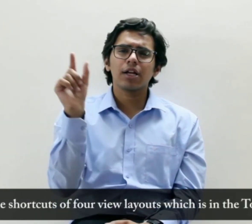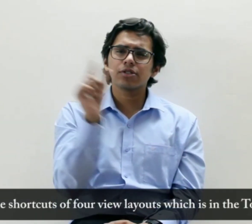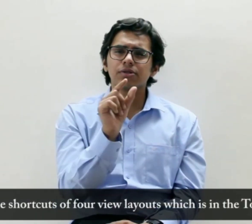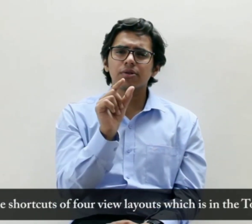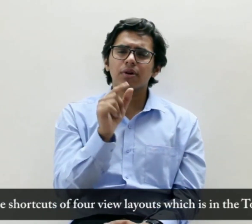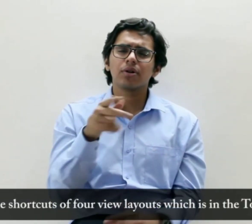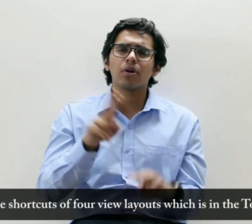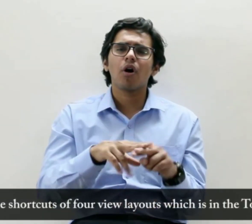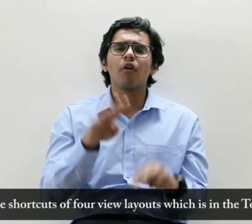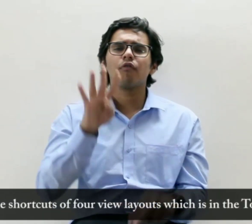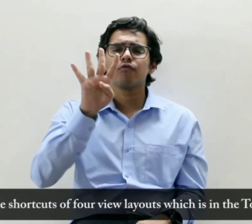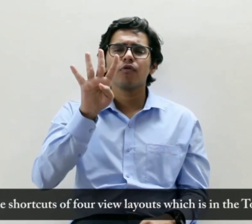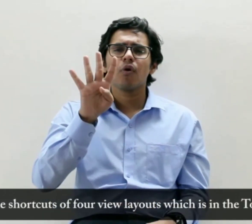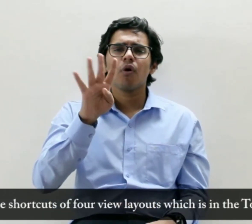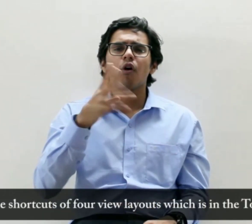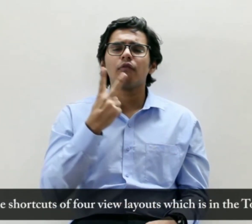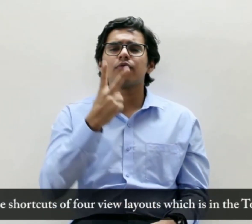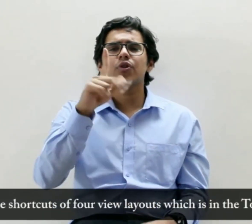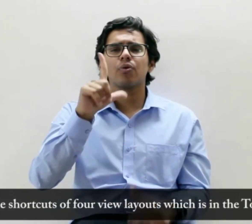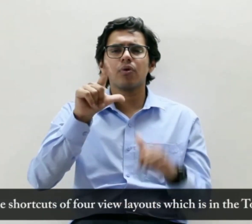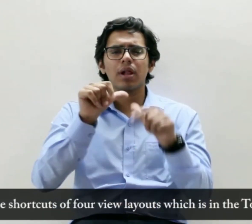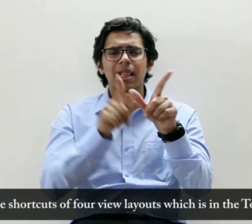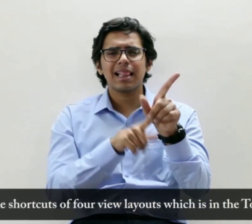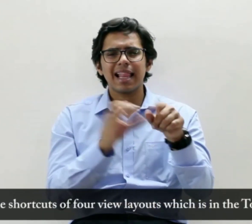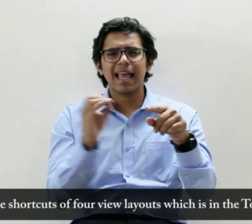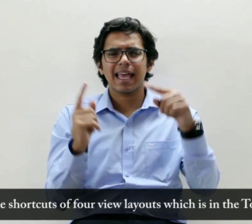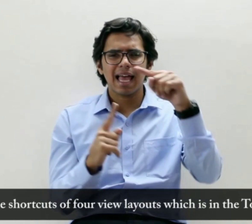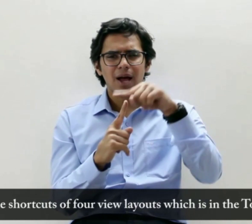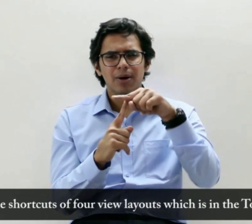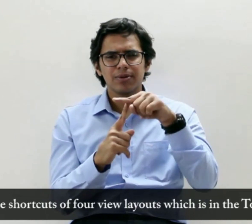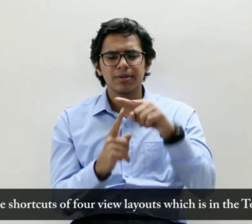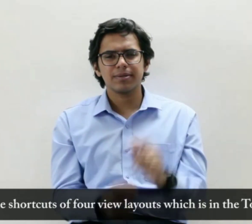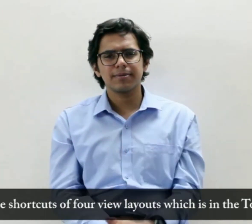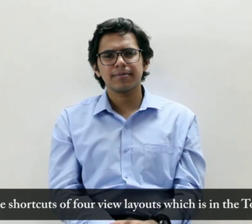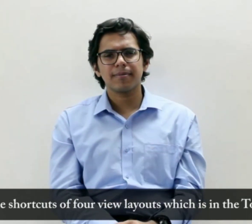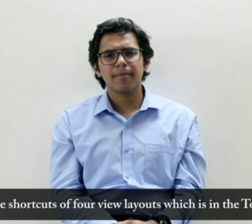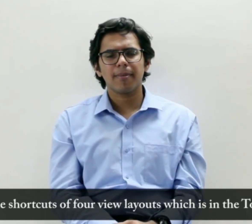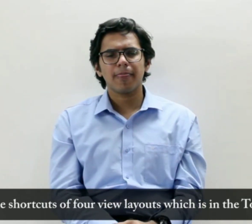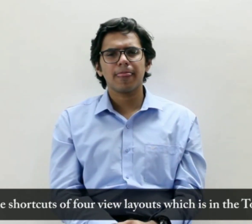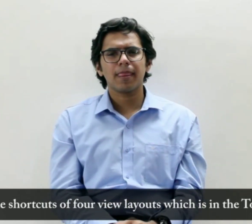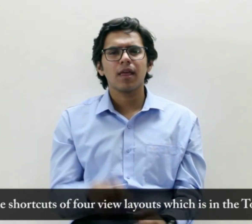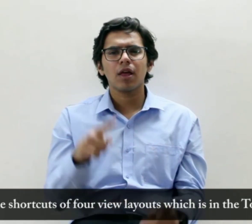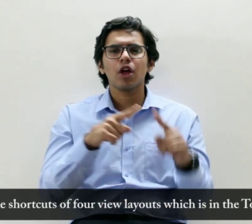Click the shortcuts of 4 view layouts which is in the toolbox.